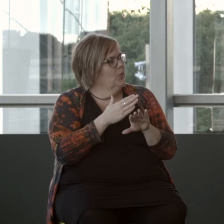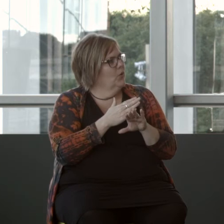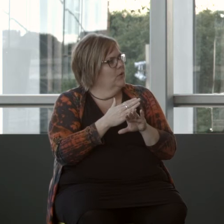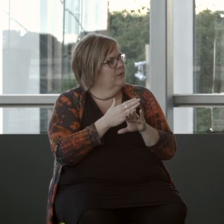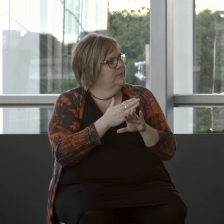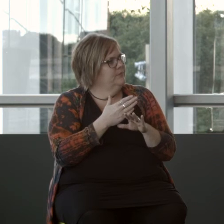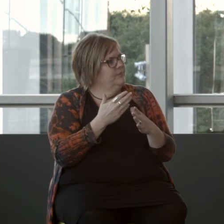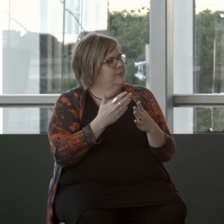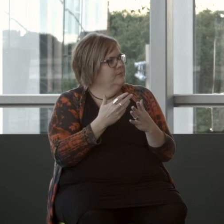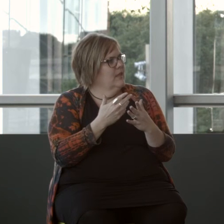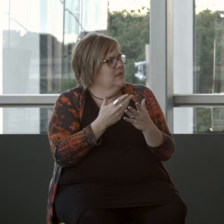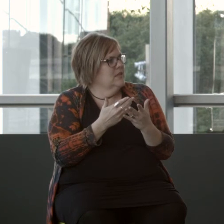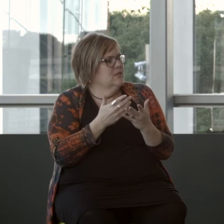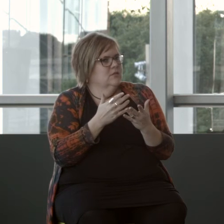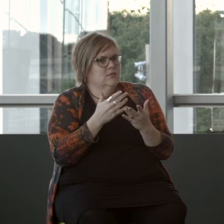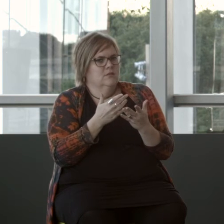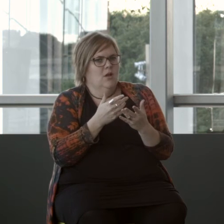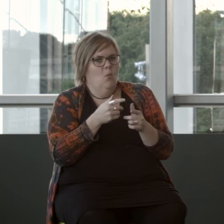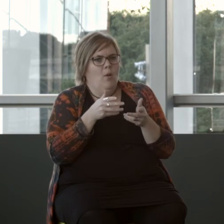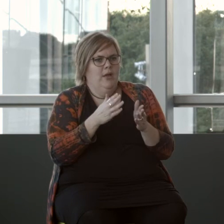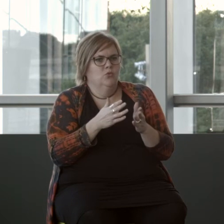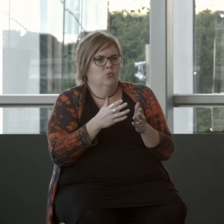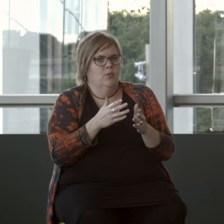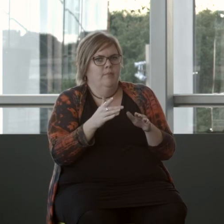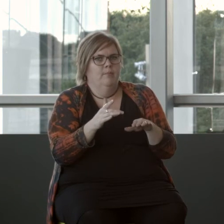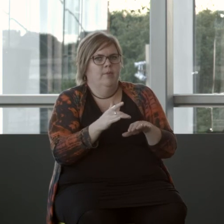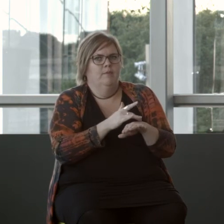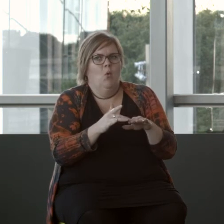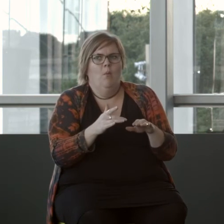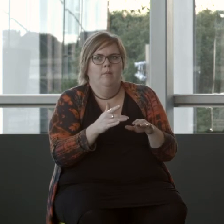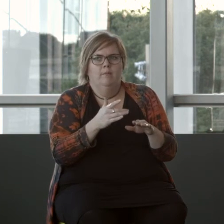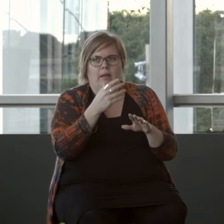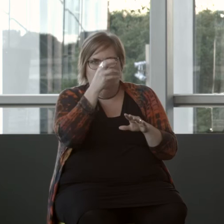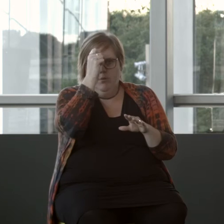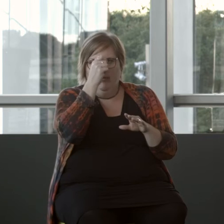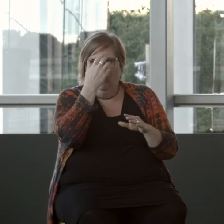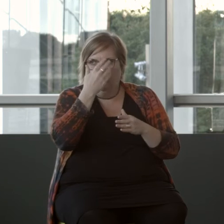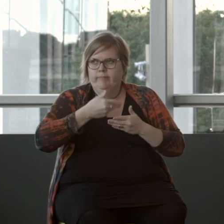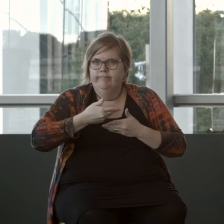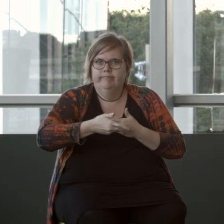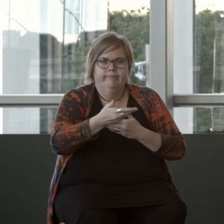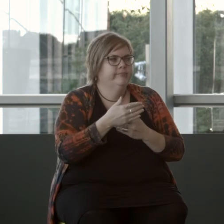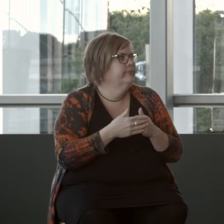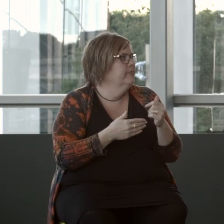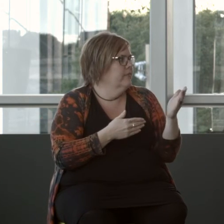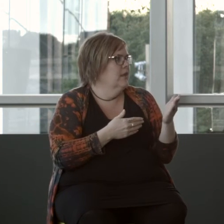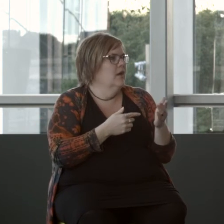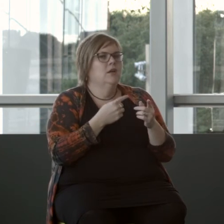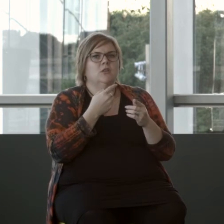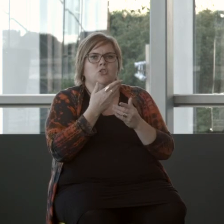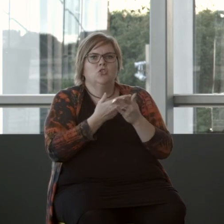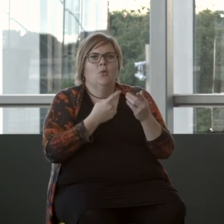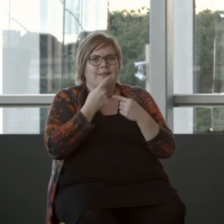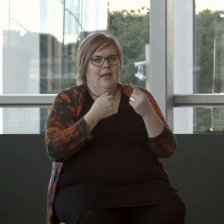of performing a mnemonic kind of function? Definitely. I definitely think about storytelling, and that's what I try to do.